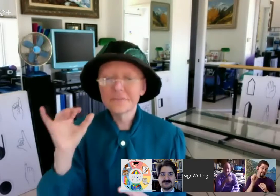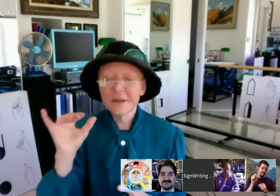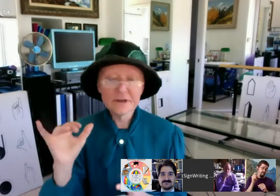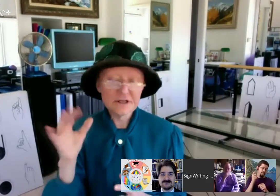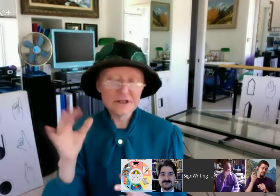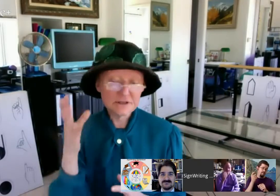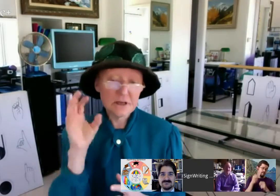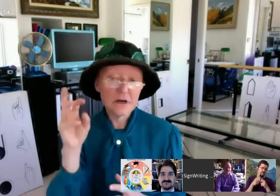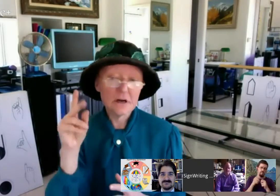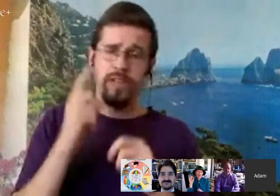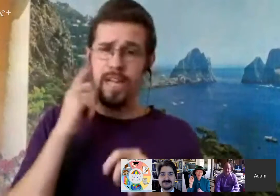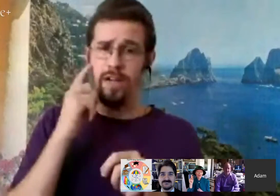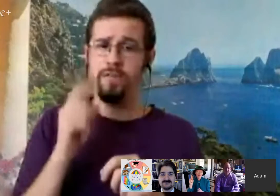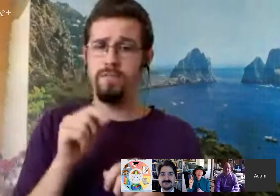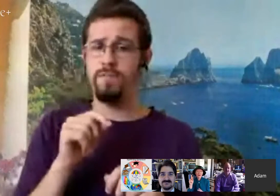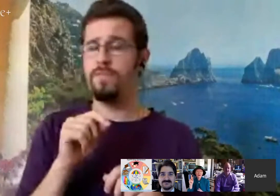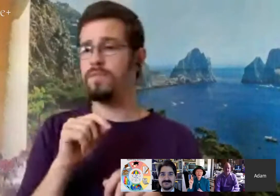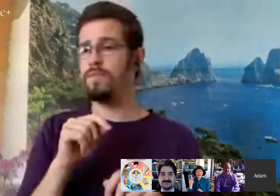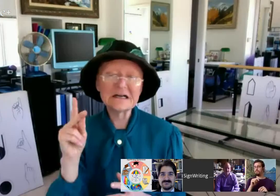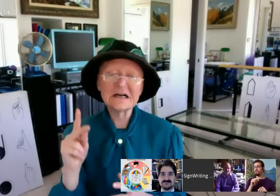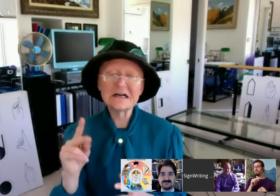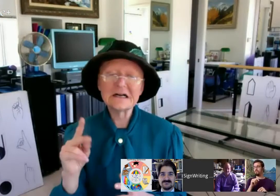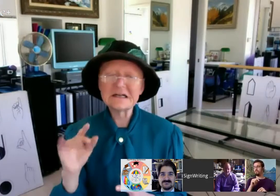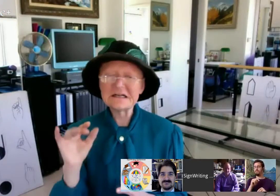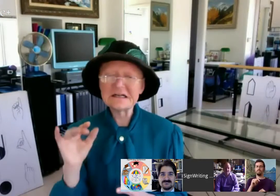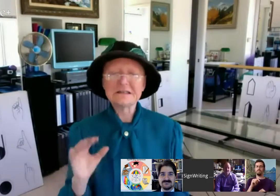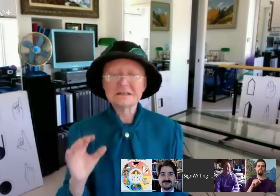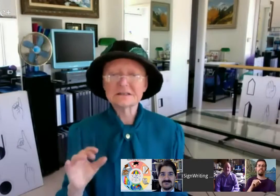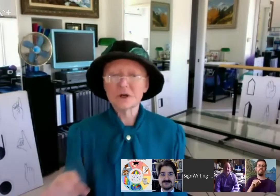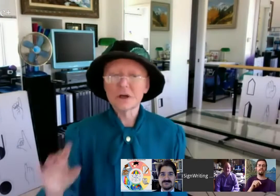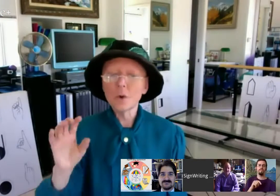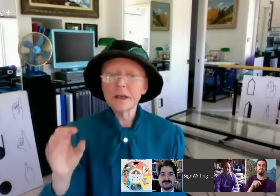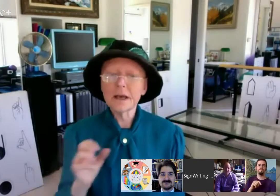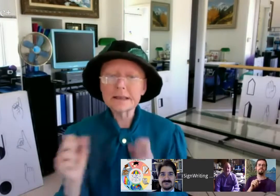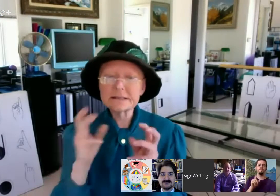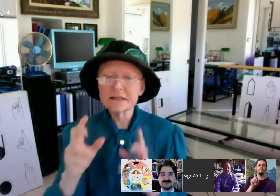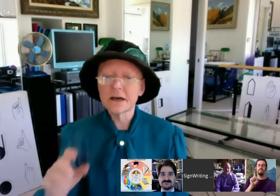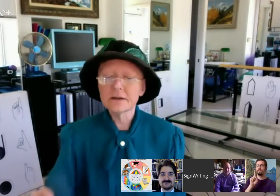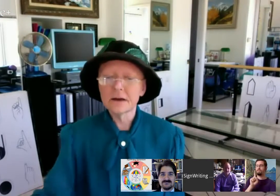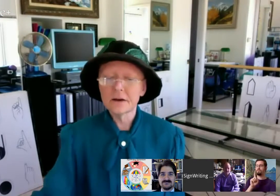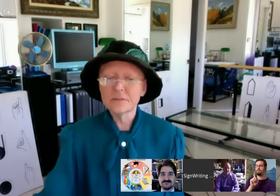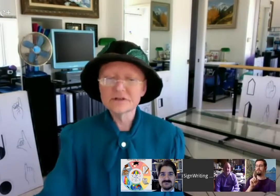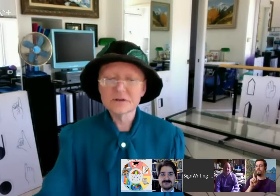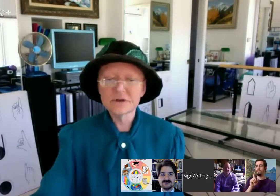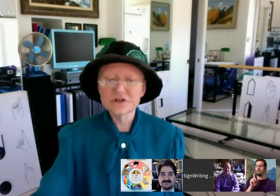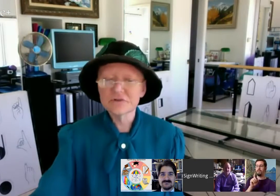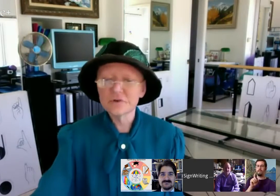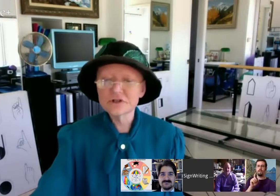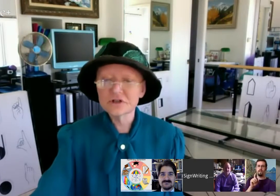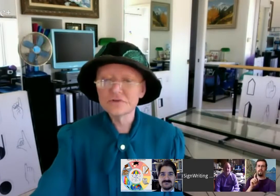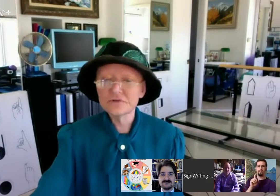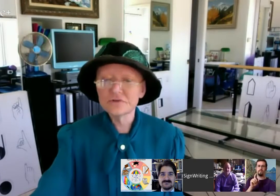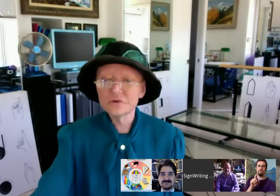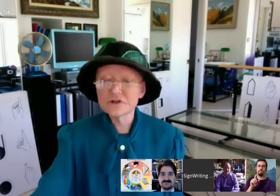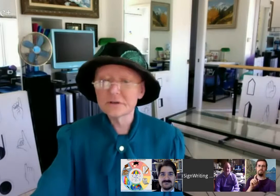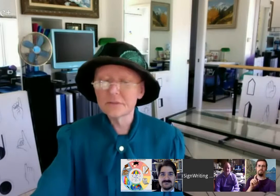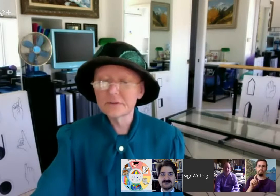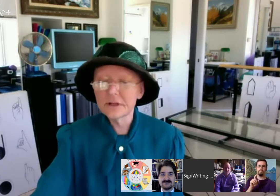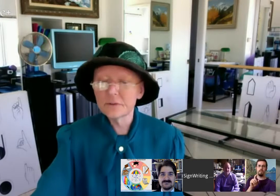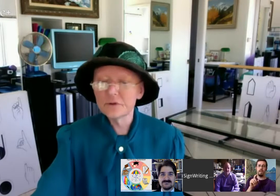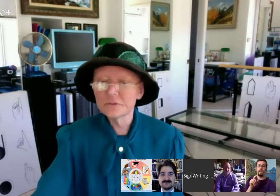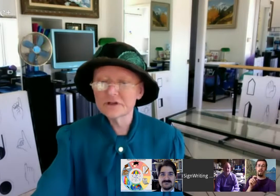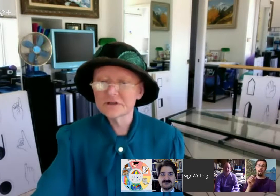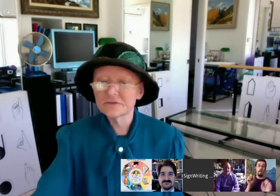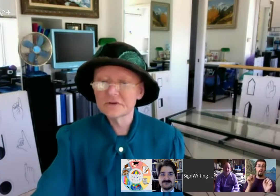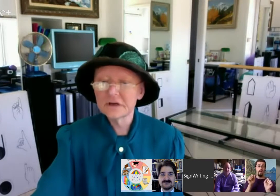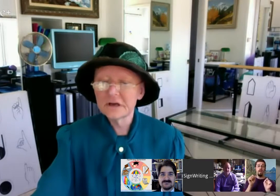I see. Yeah, there is a little bit of sound. Ah, sorry. Okay, I can sign, but somebody should voice. Can you voice? Let